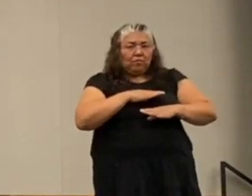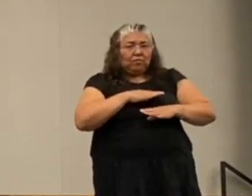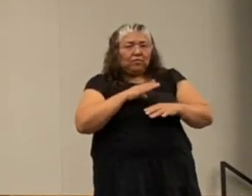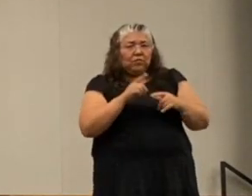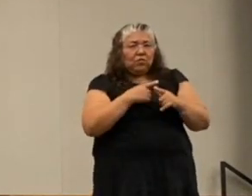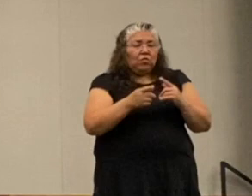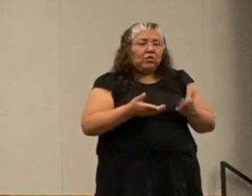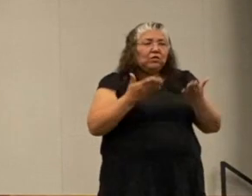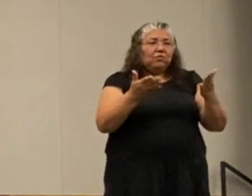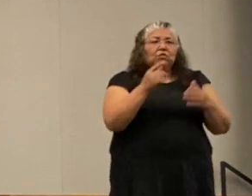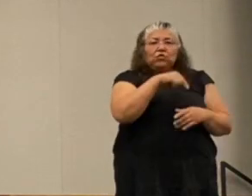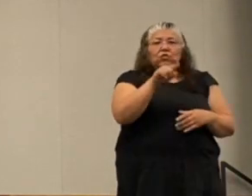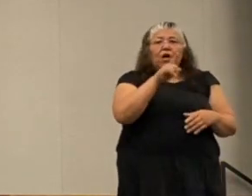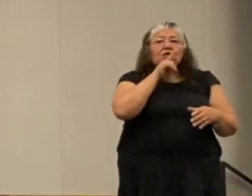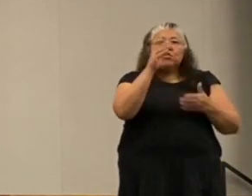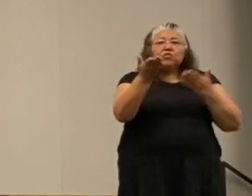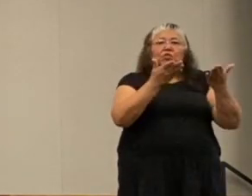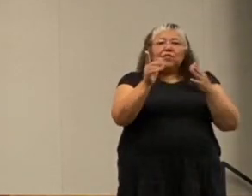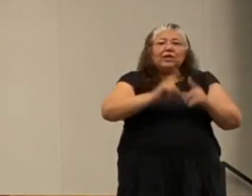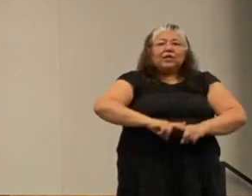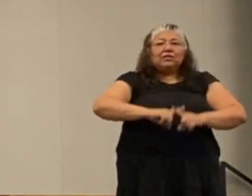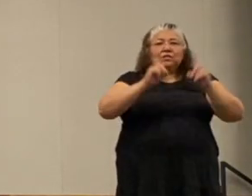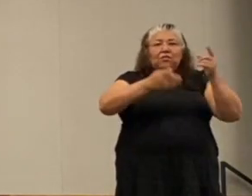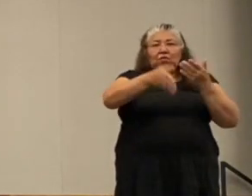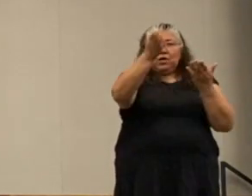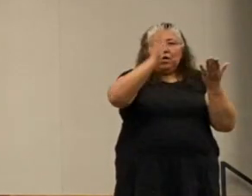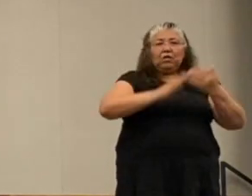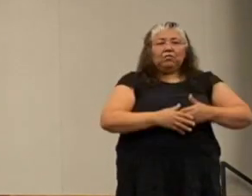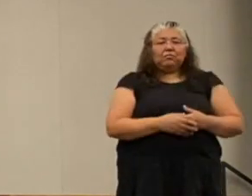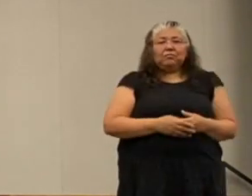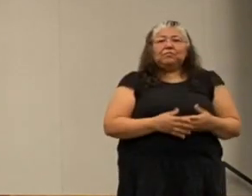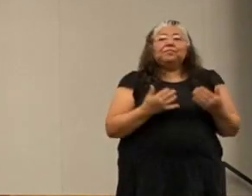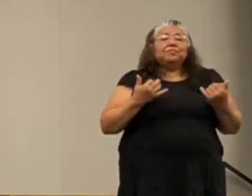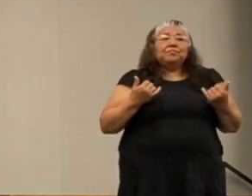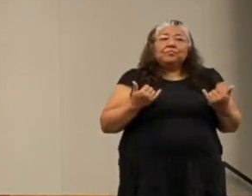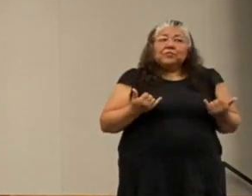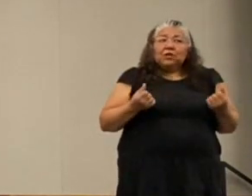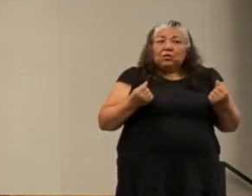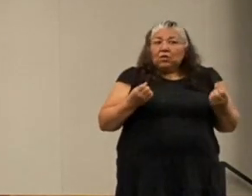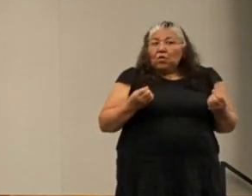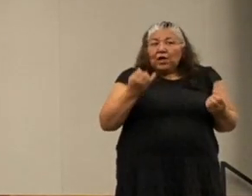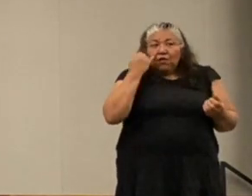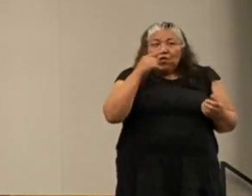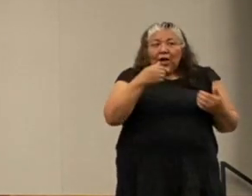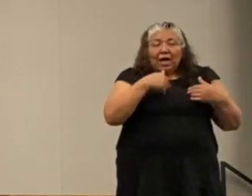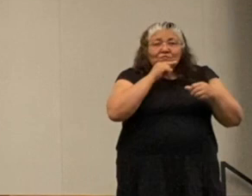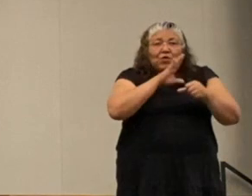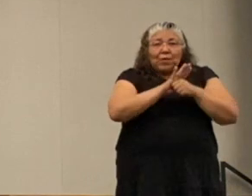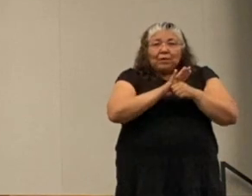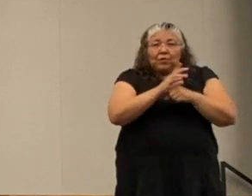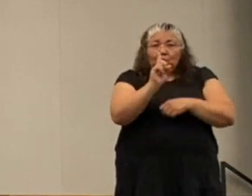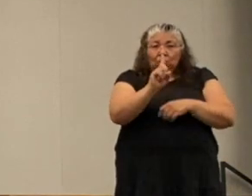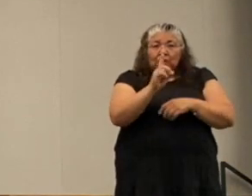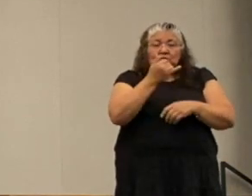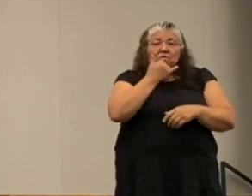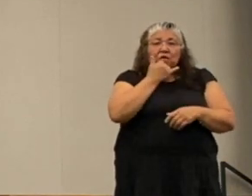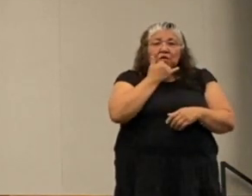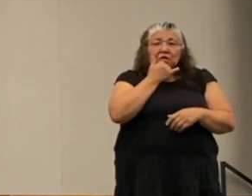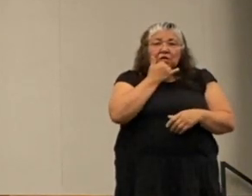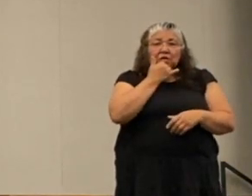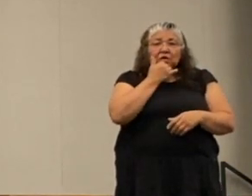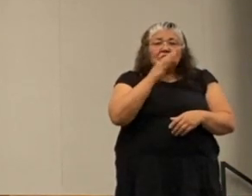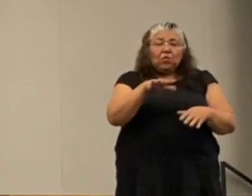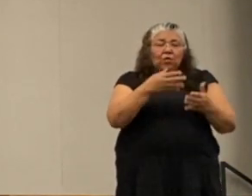or deliverance, then you are serving another God. So if you get commandment one wrong, you're going to fail